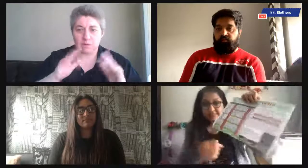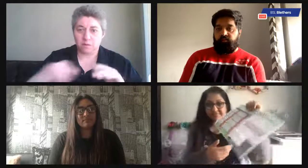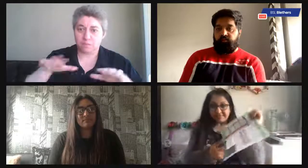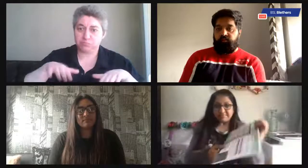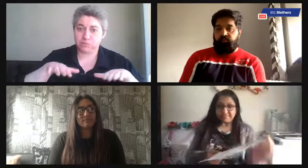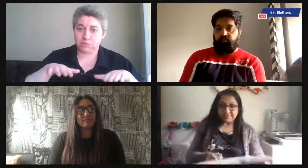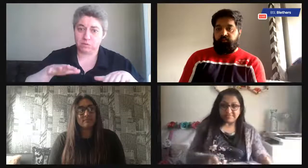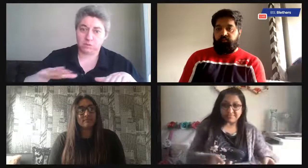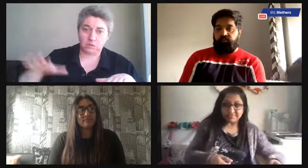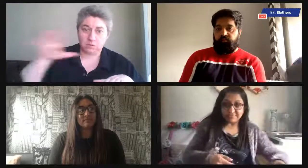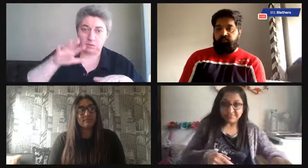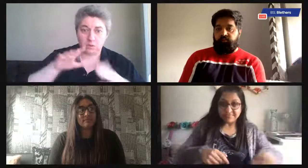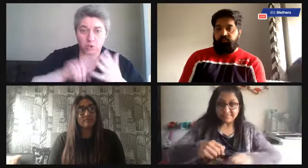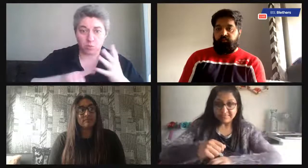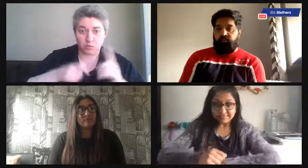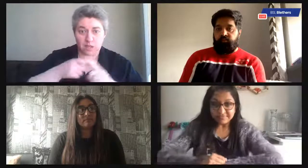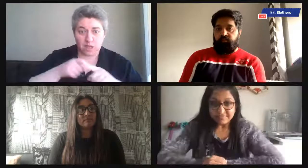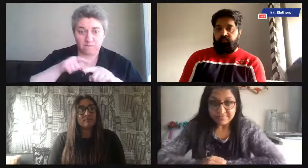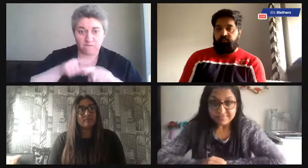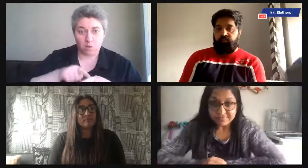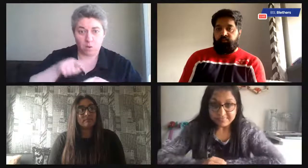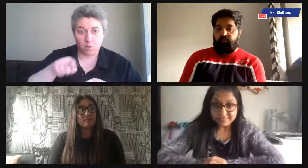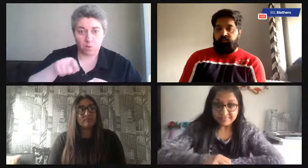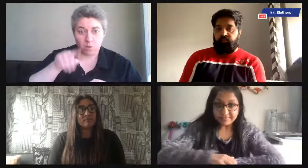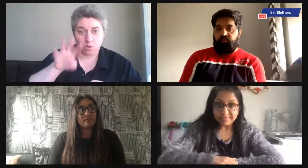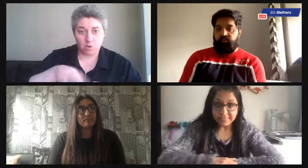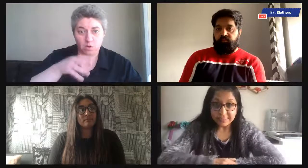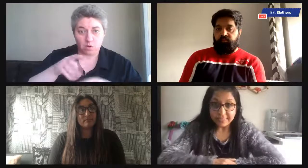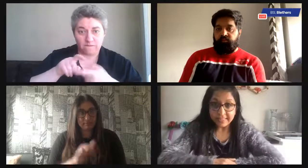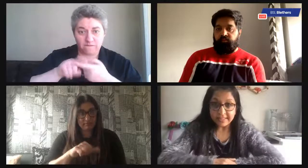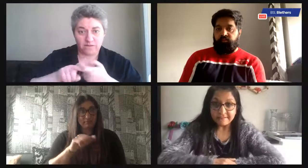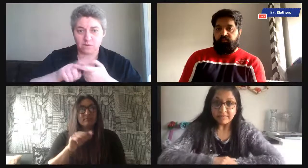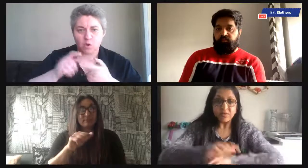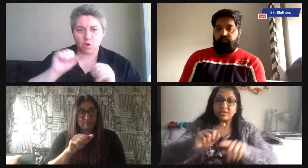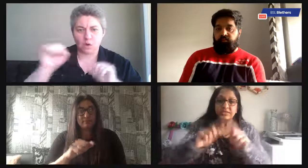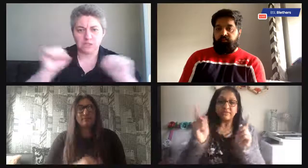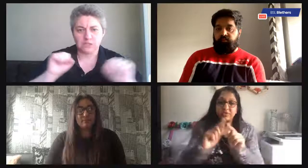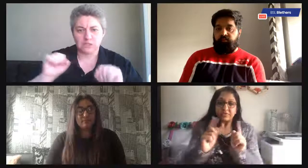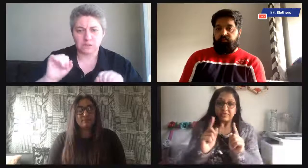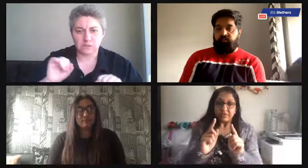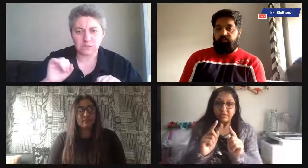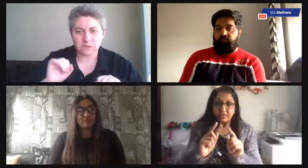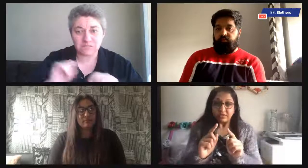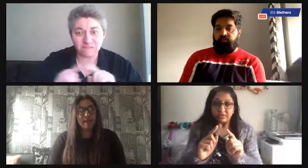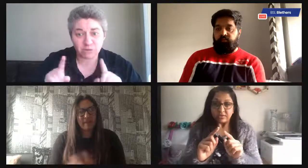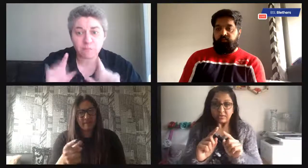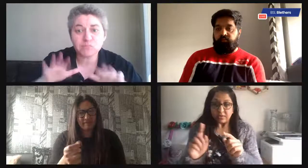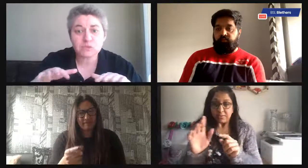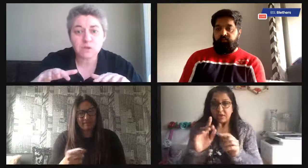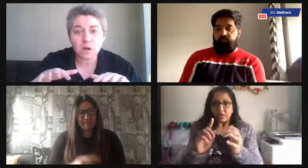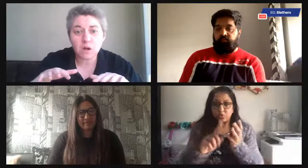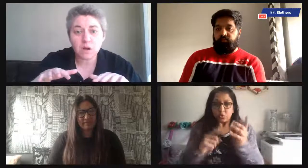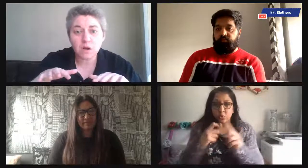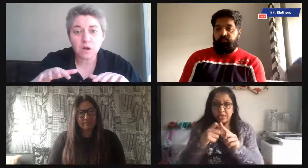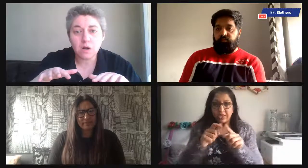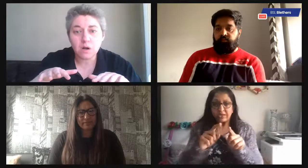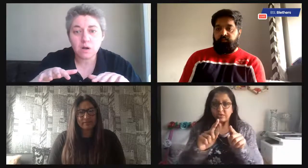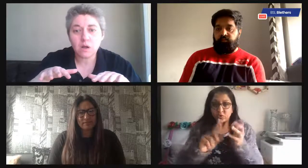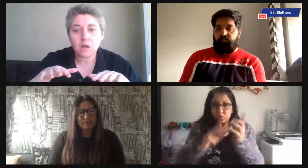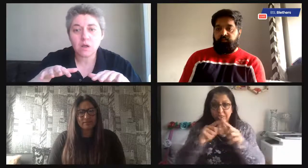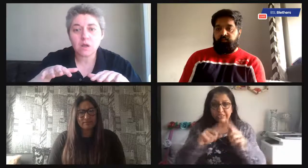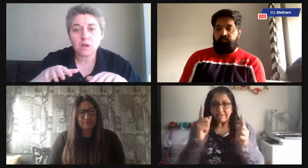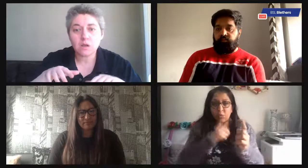as well as in Arabic. Does that only for Britain, those time zones? Yes, yes, you're right.